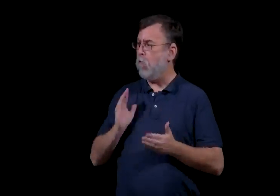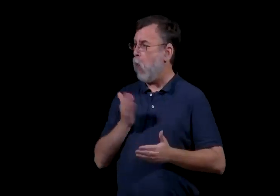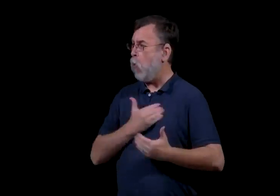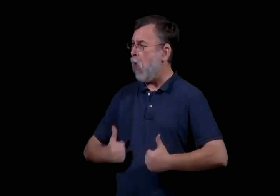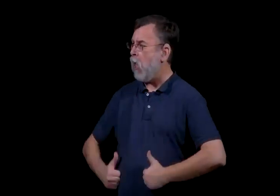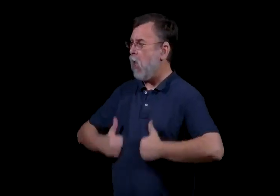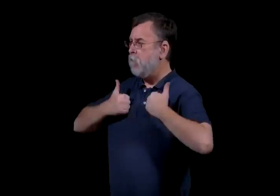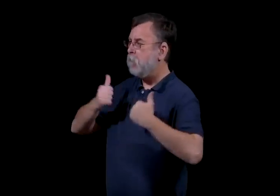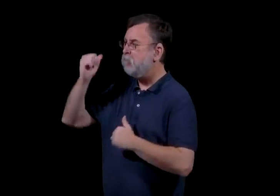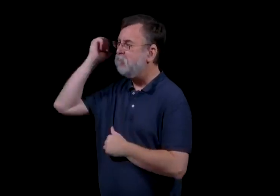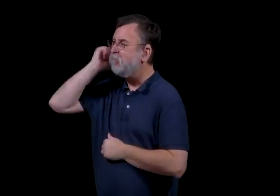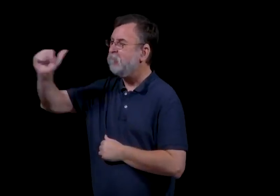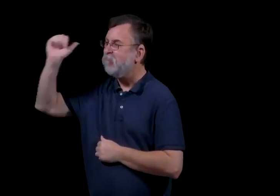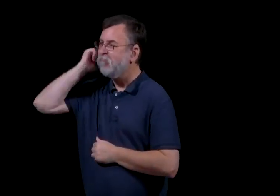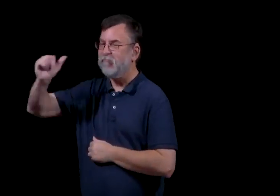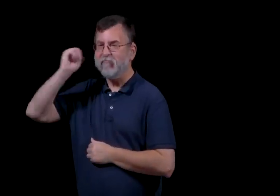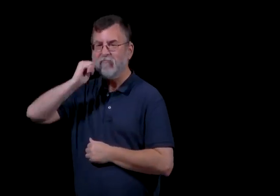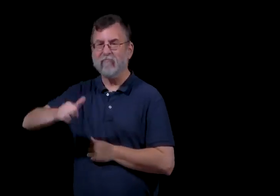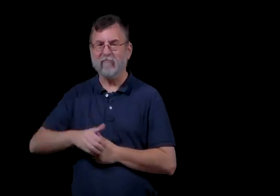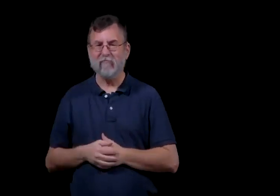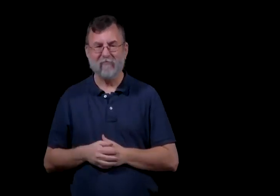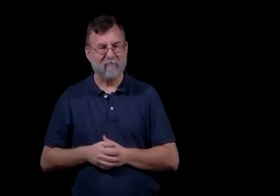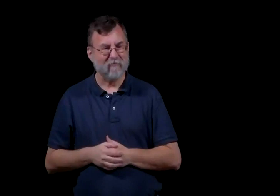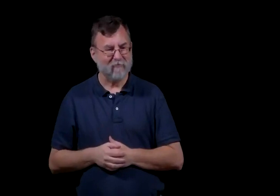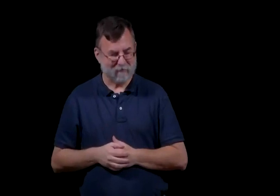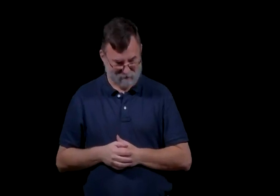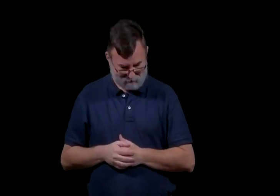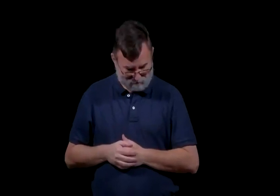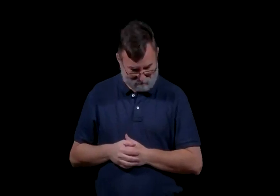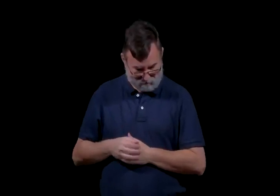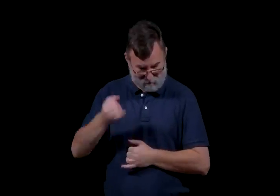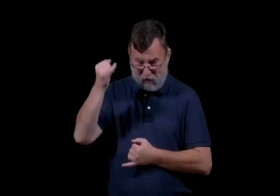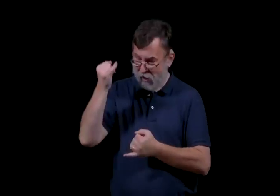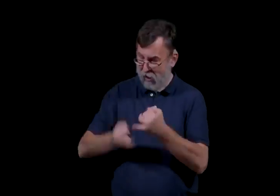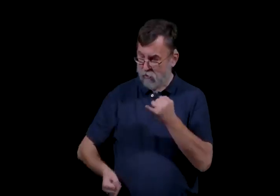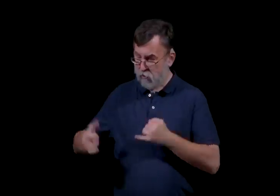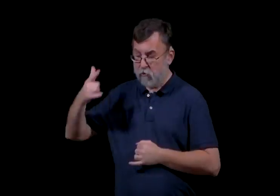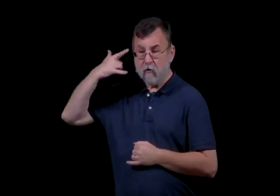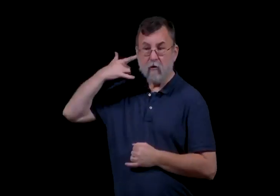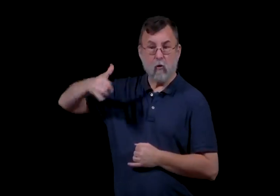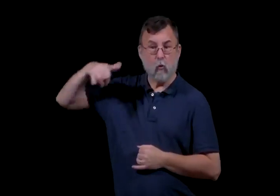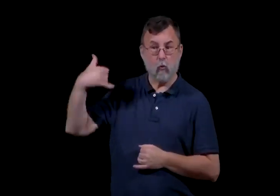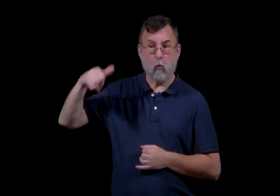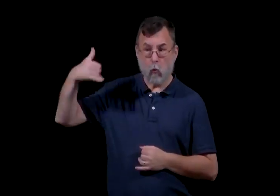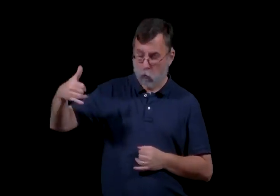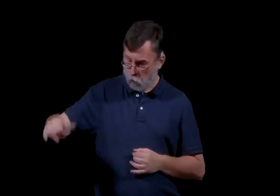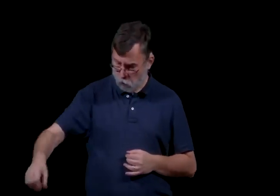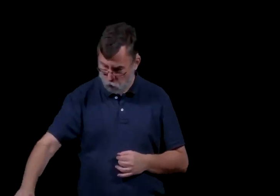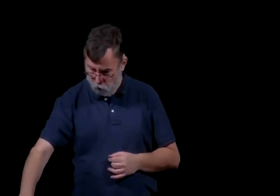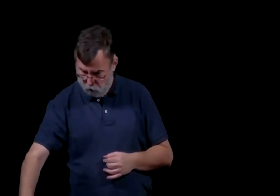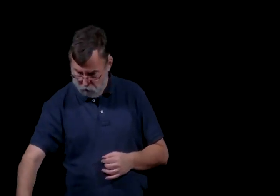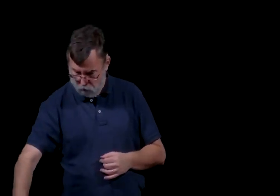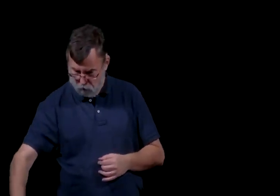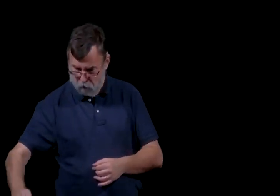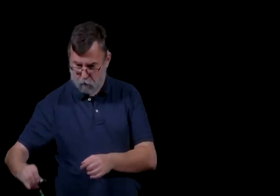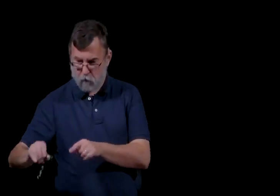And that represents all the days of my life, every day of my life. And the last one is